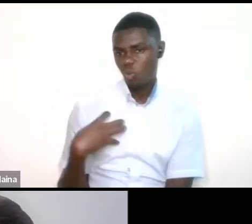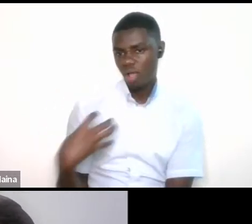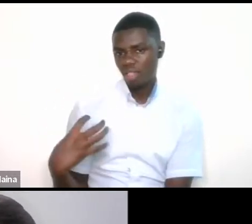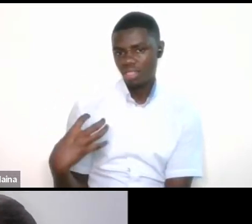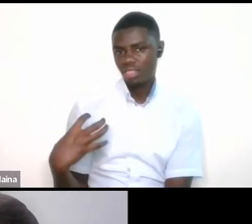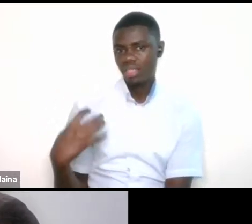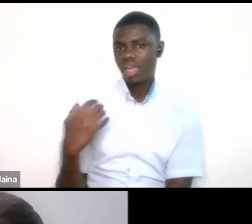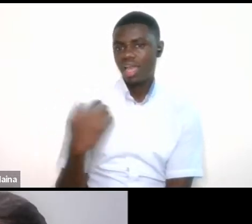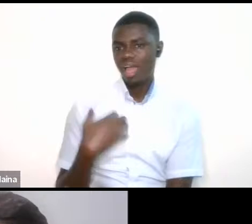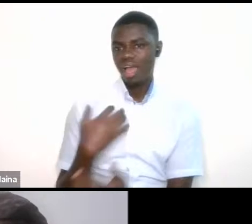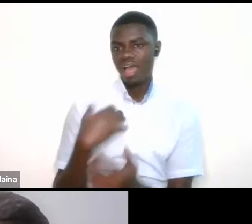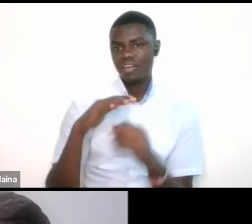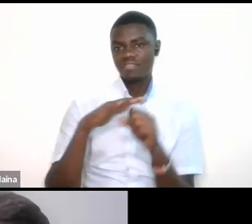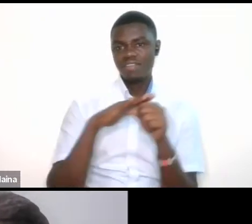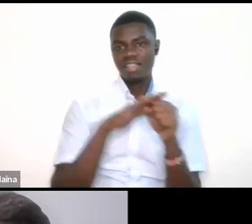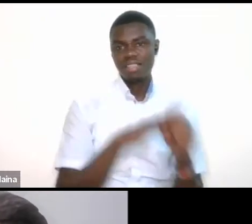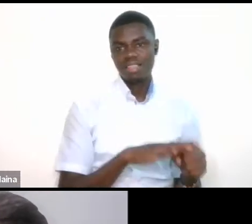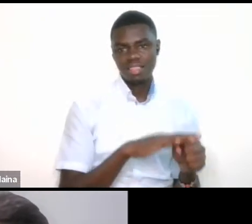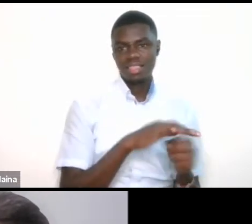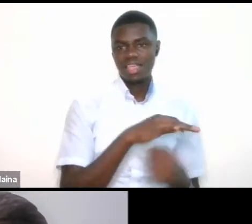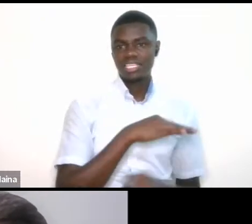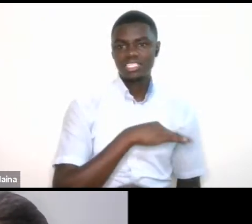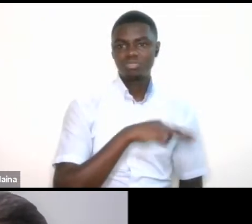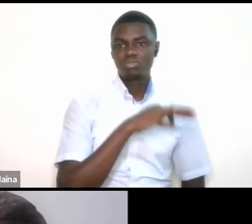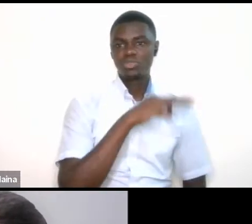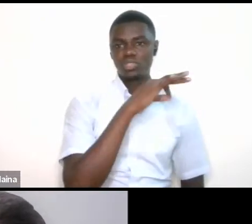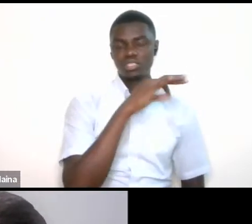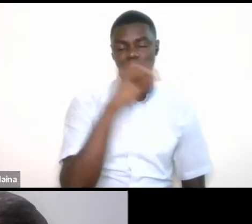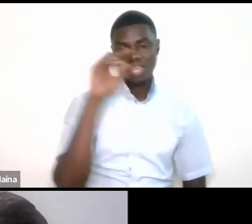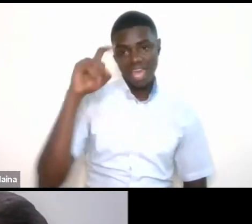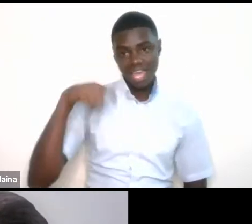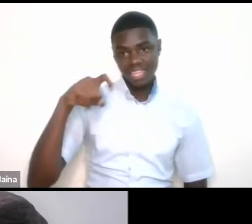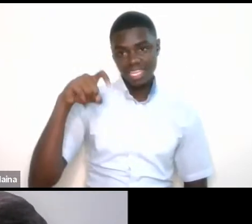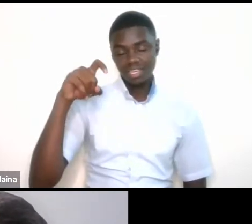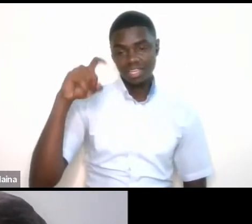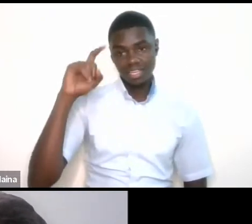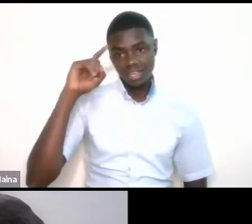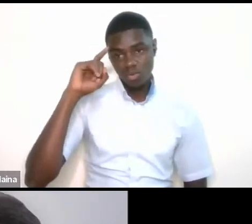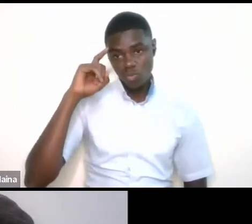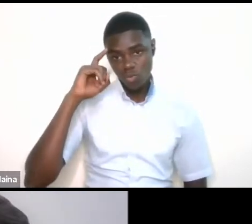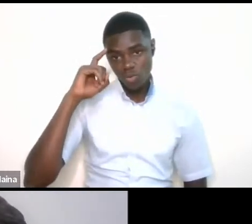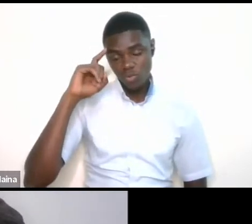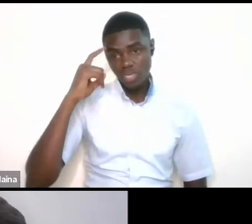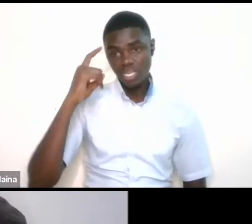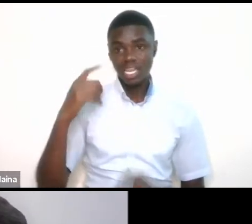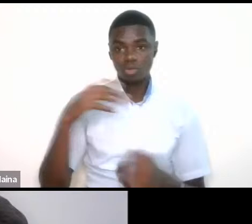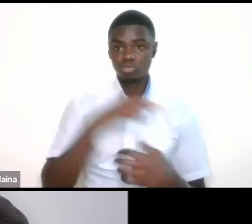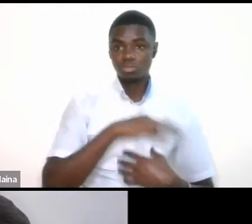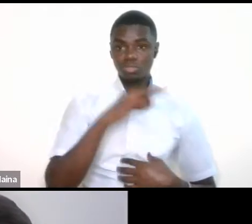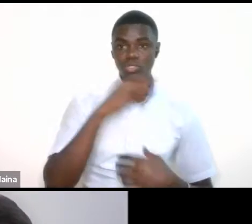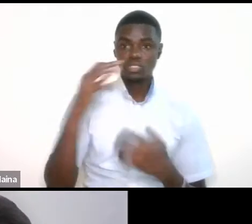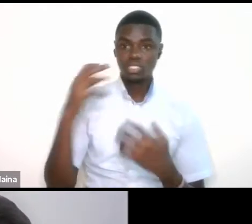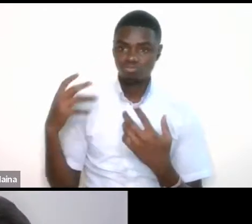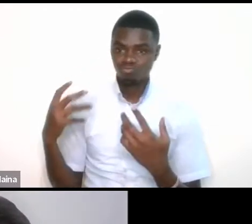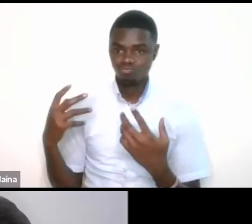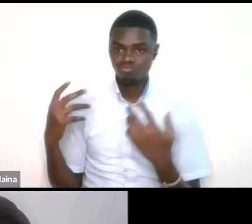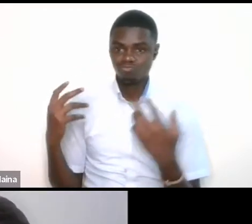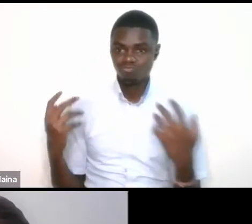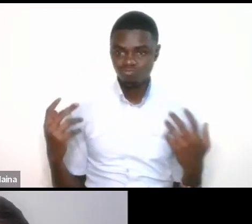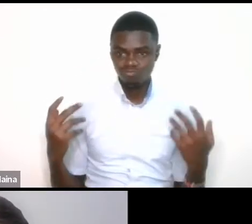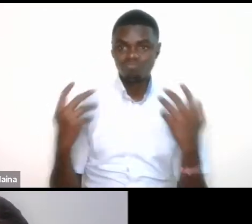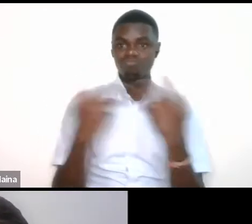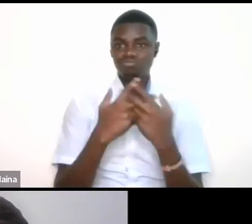relegated spiritualism. And I think we need to inject spiritualism into